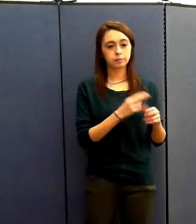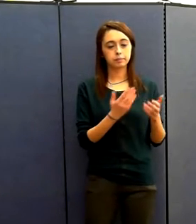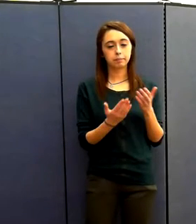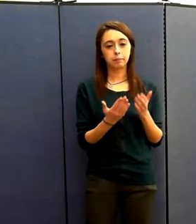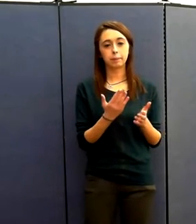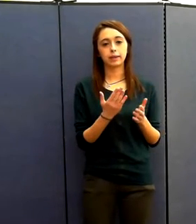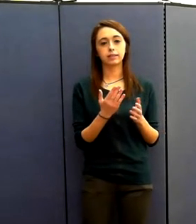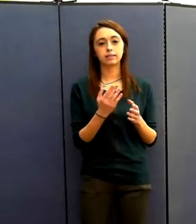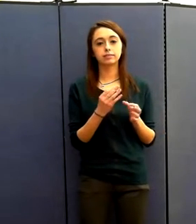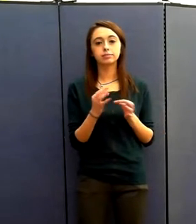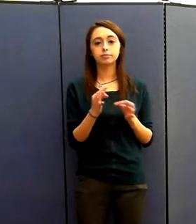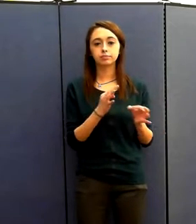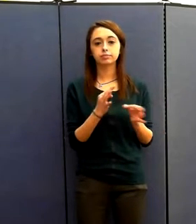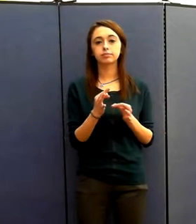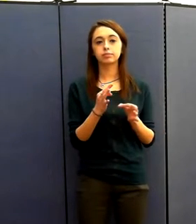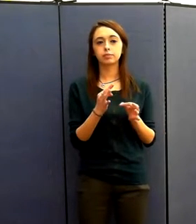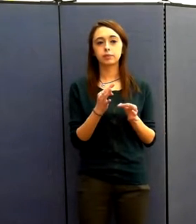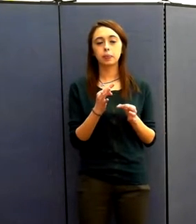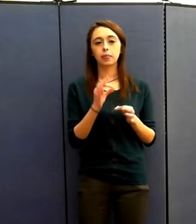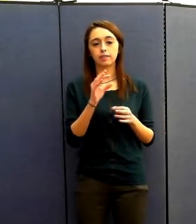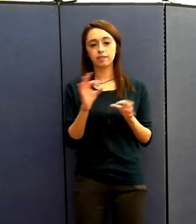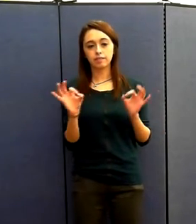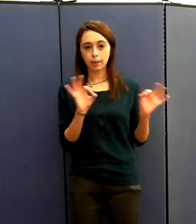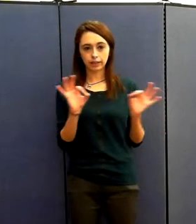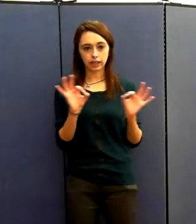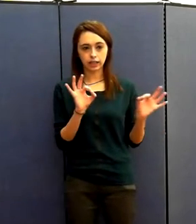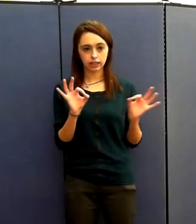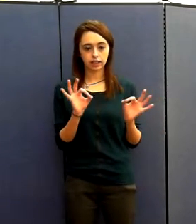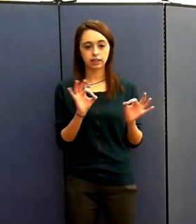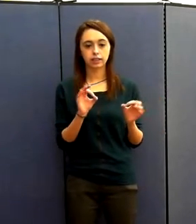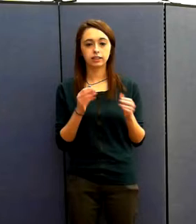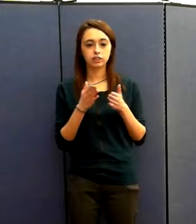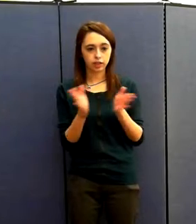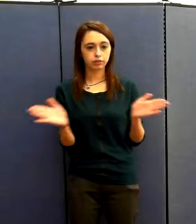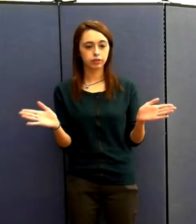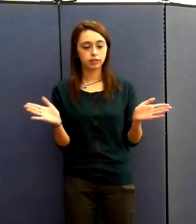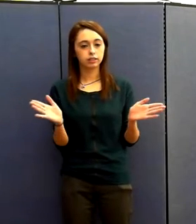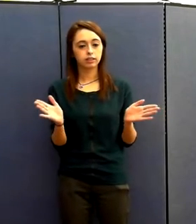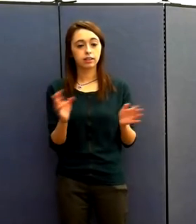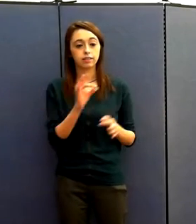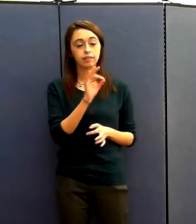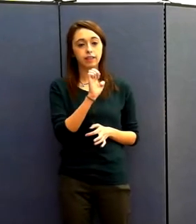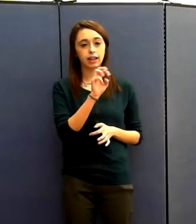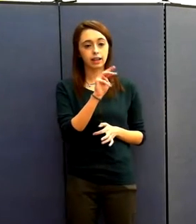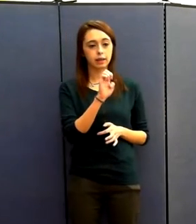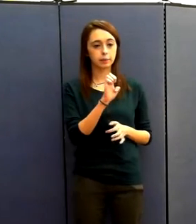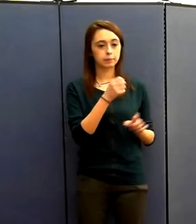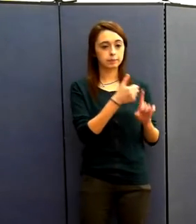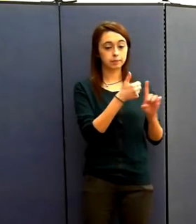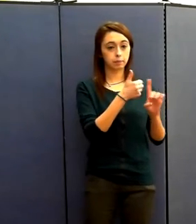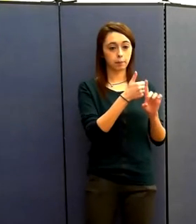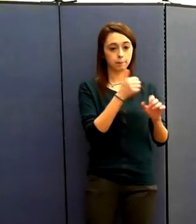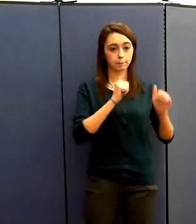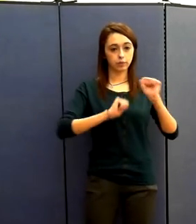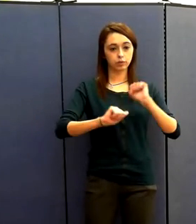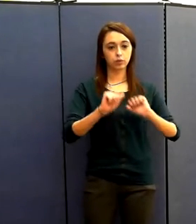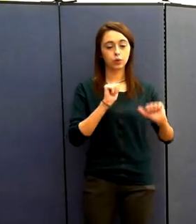idealized femininity for women in general, femmes perform their identities in contested ways that